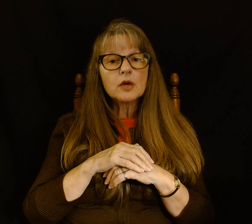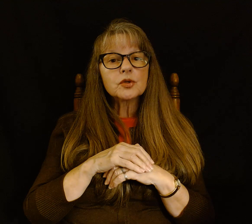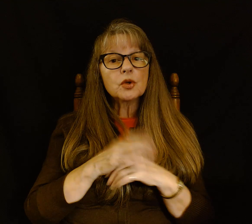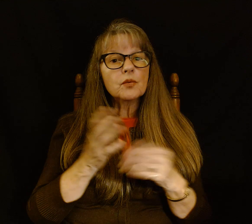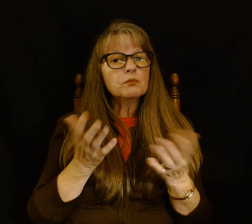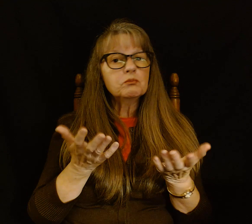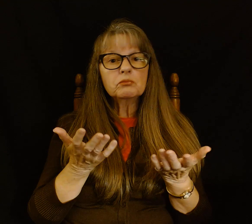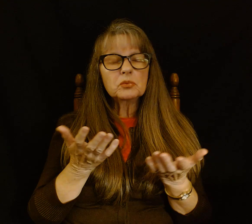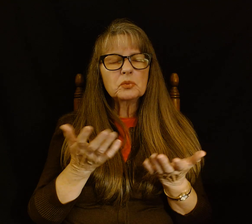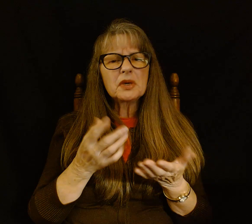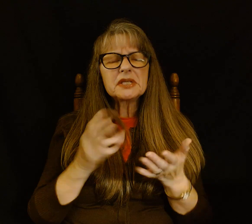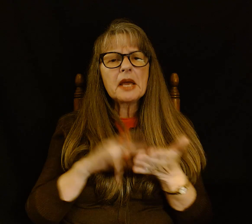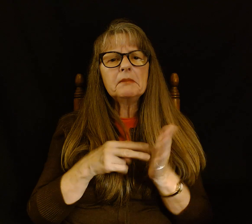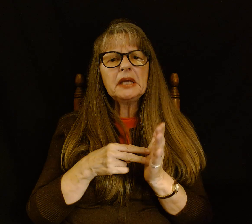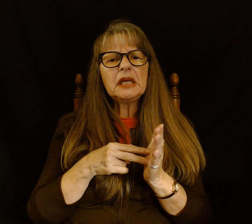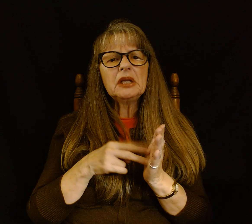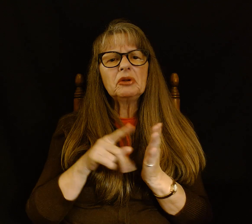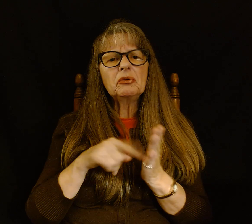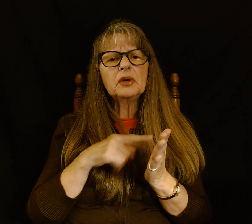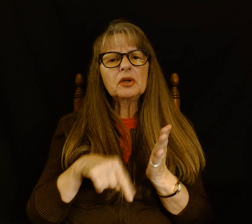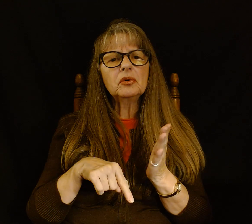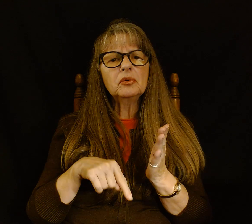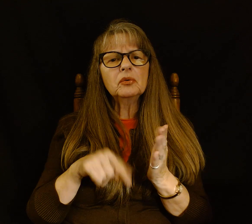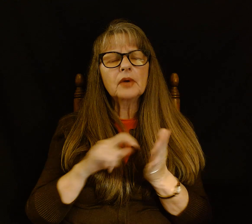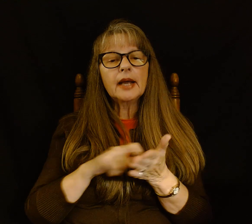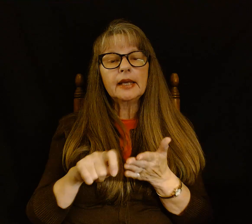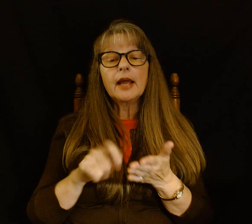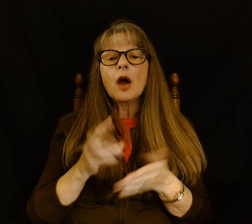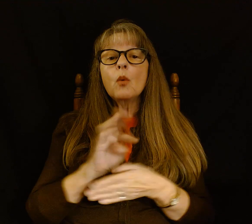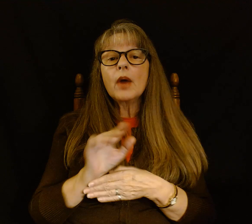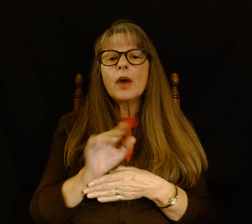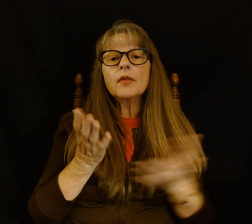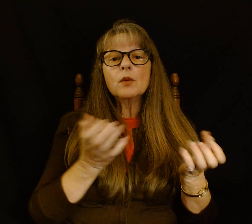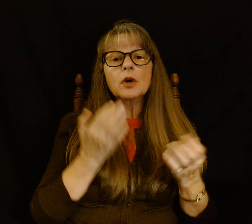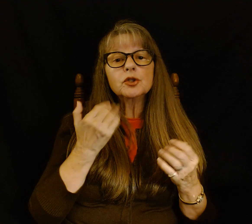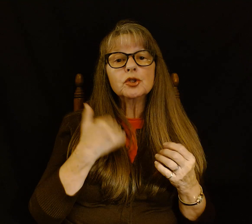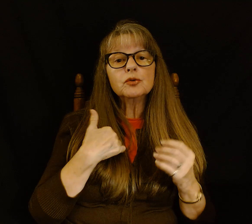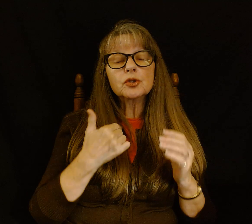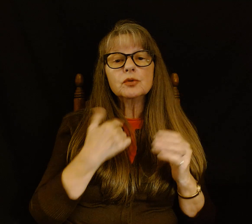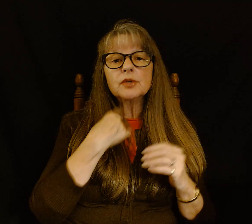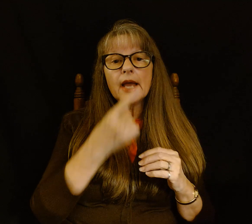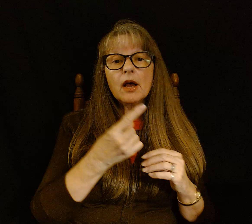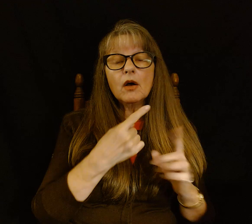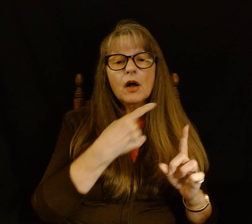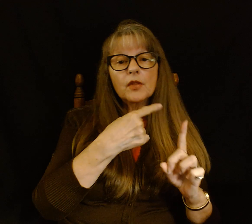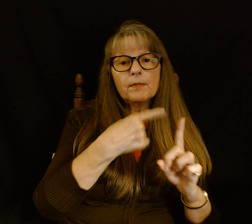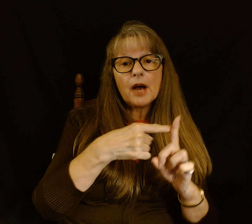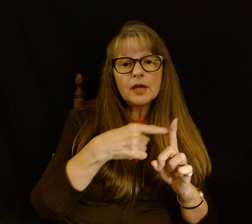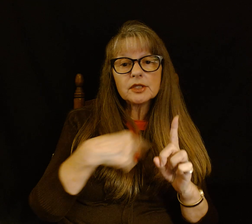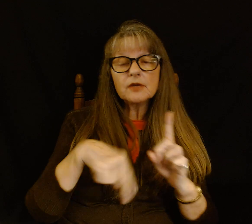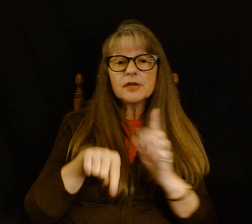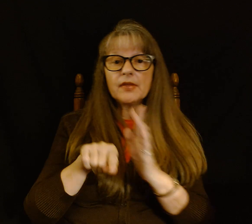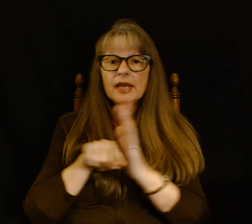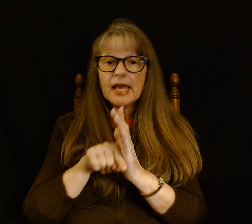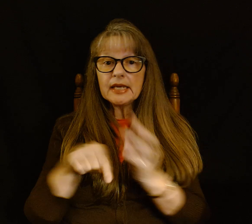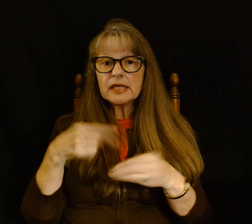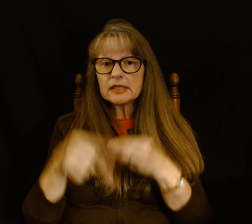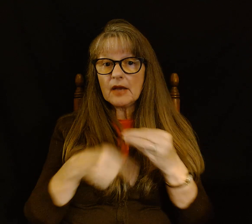So what does that mean, critical writing? Well, they want you to tell the positives and the negatives